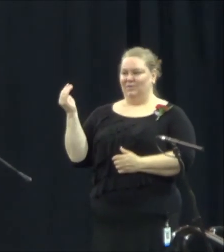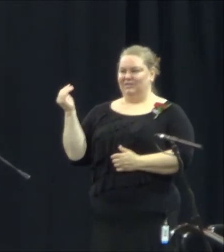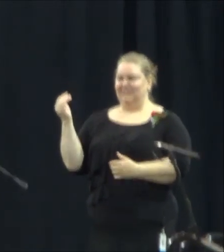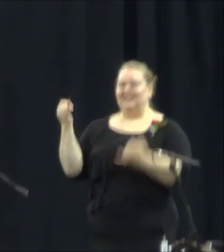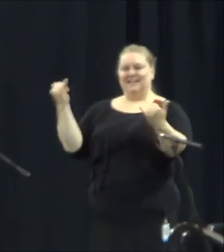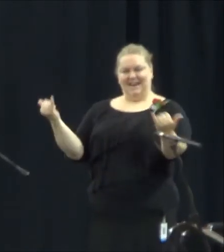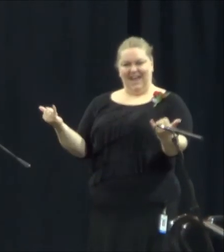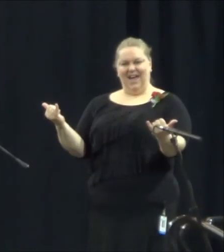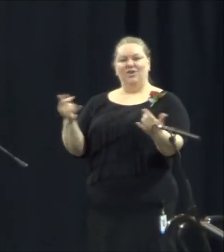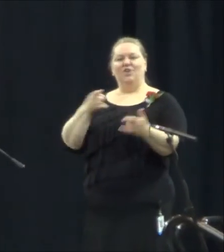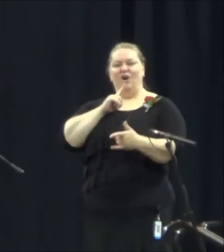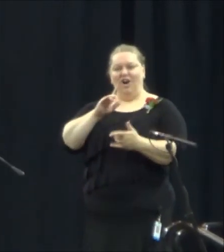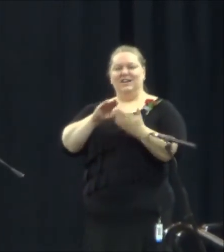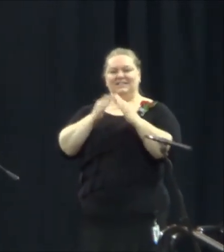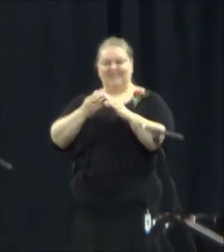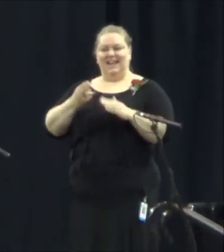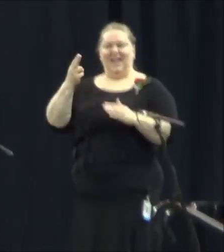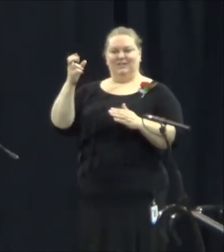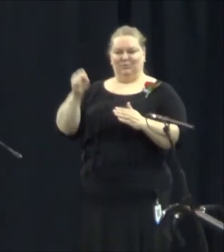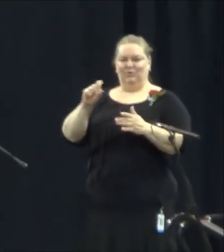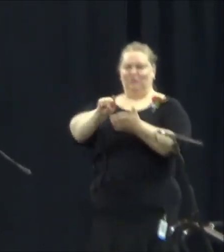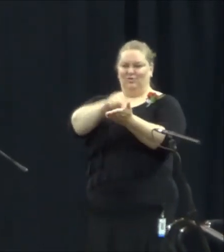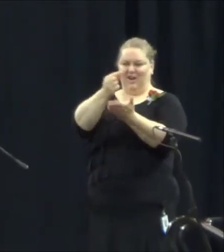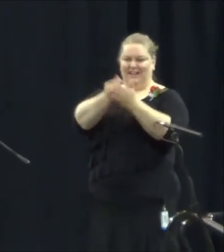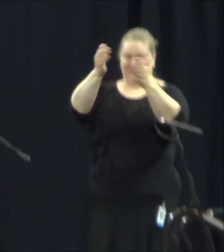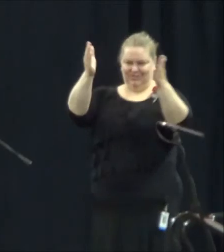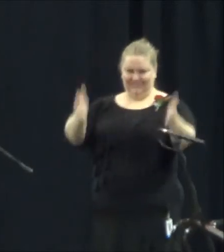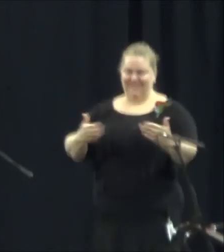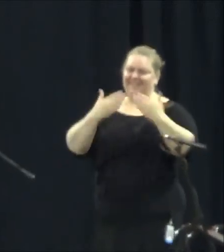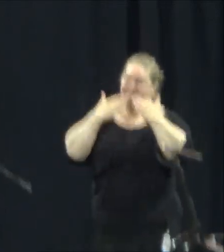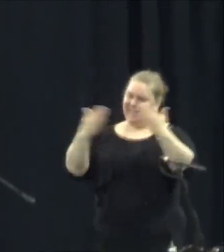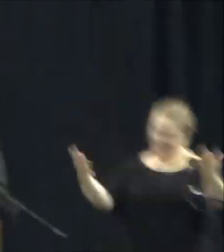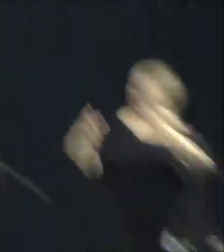2014, you are now City High graduates. Thank you so much.